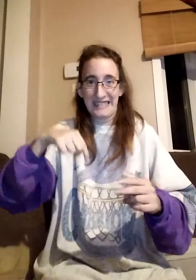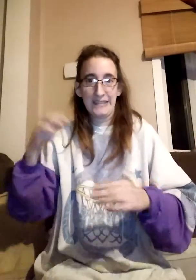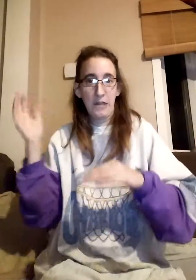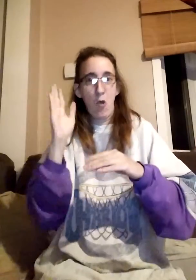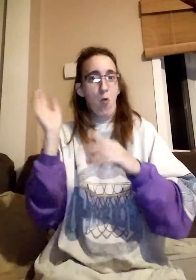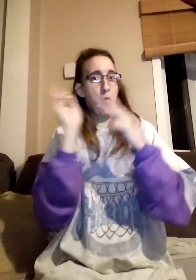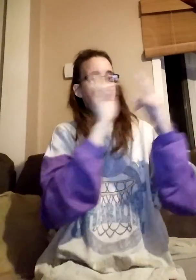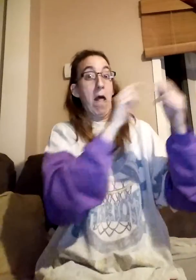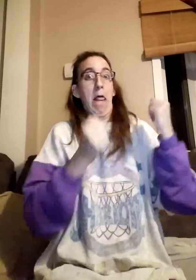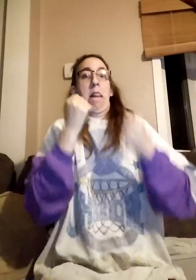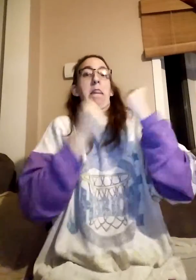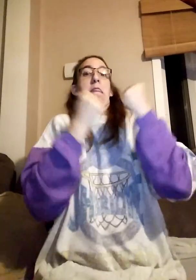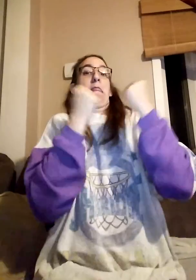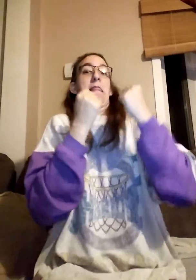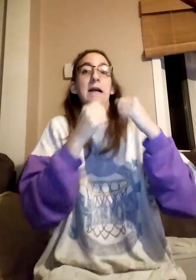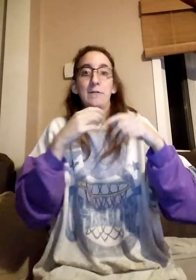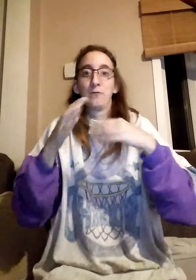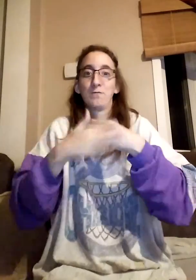Brad, science prodigy.